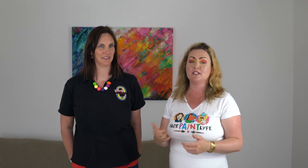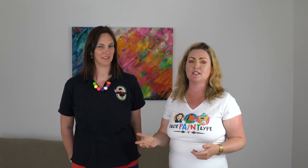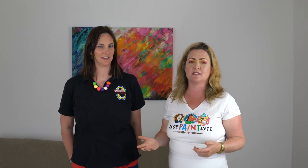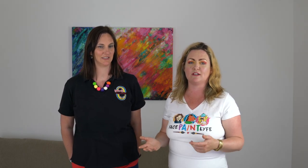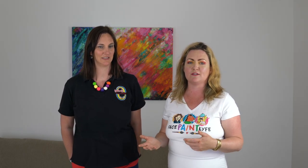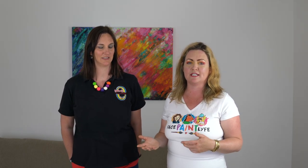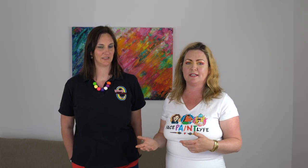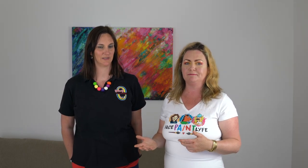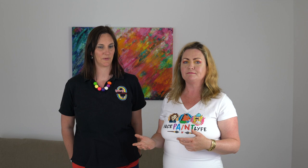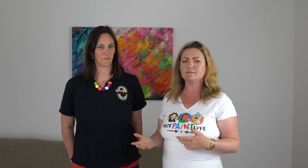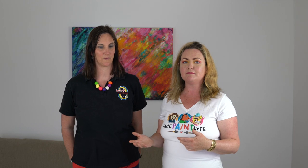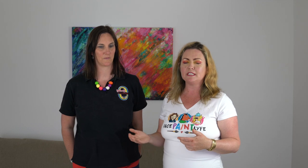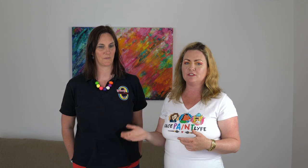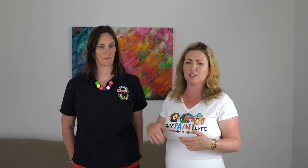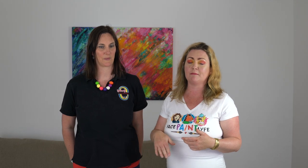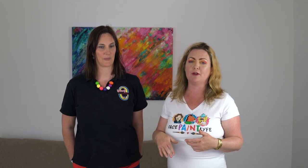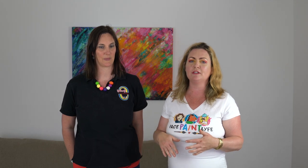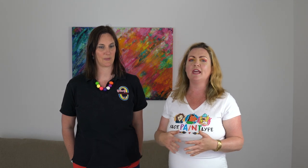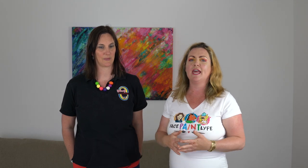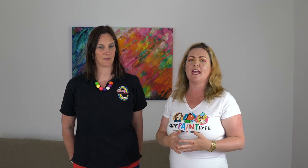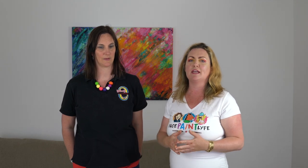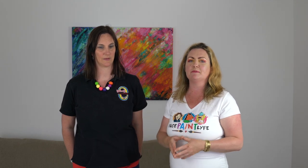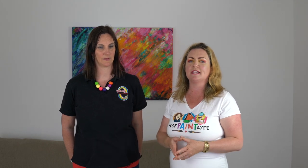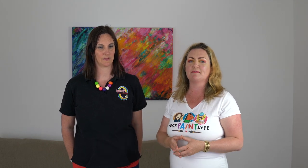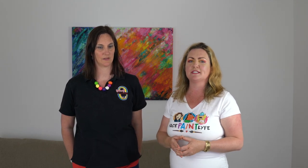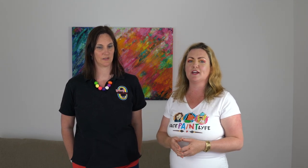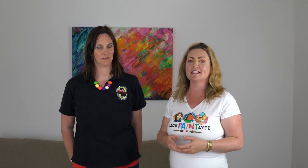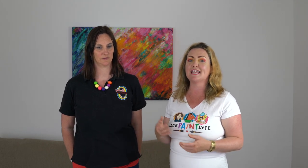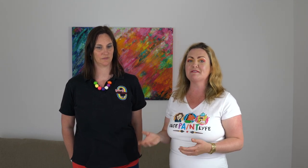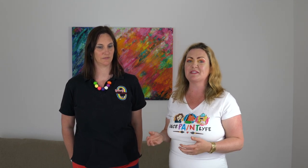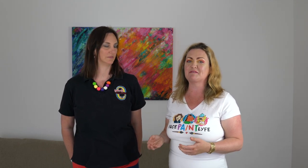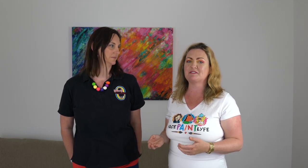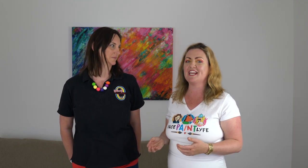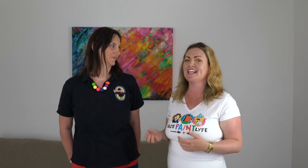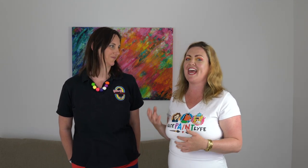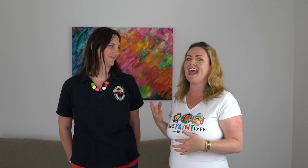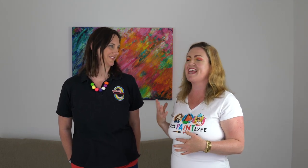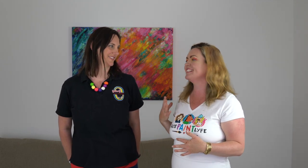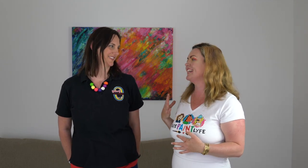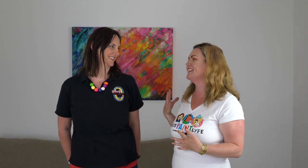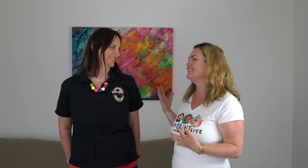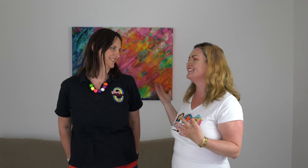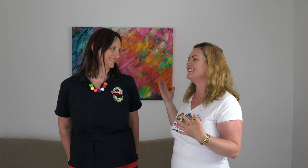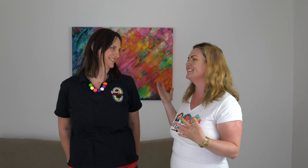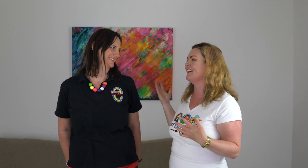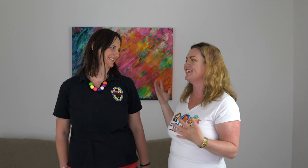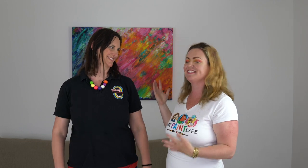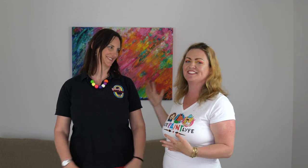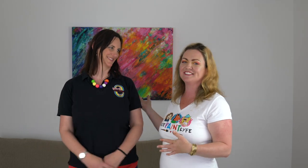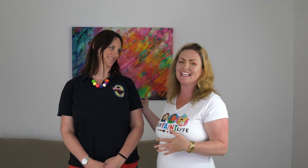teaches Auslan to come on and help us out with the signs. And then I was at the retreat and Kel was having Auslan